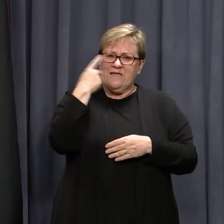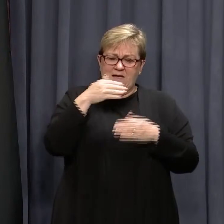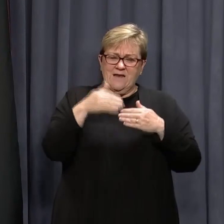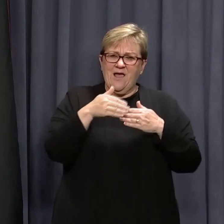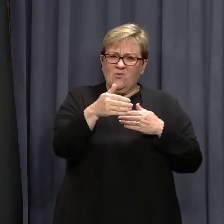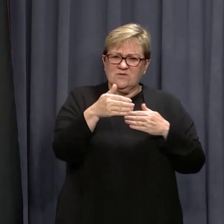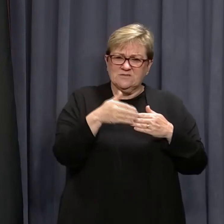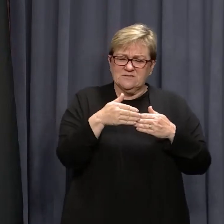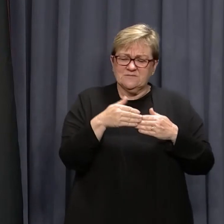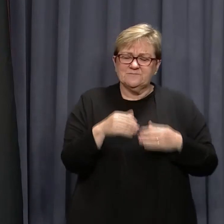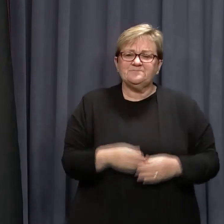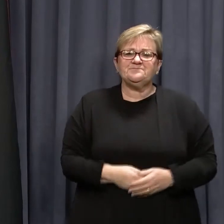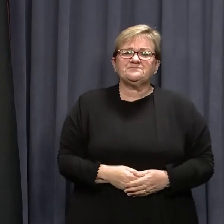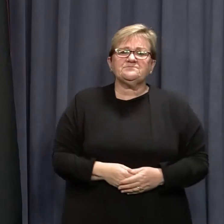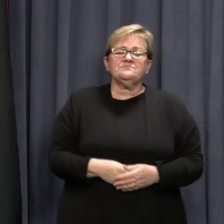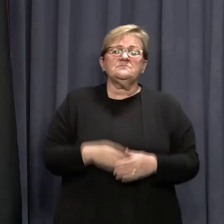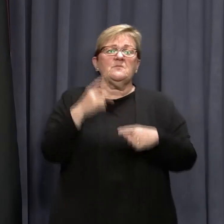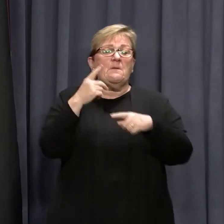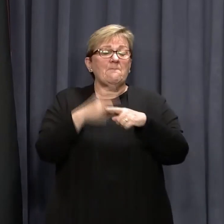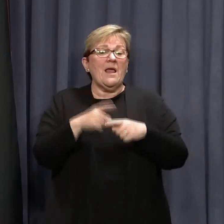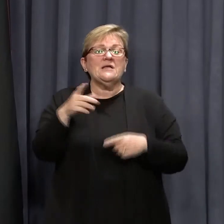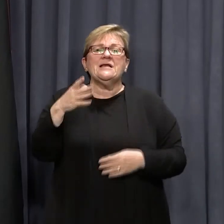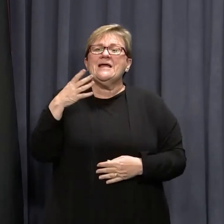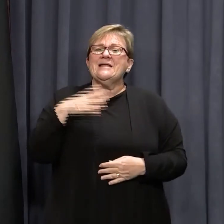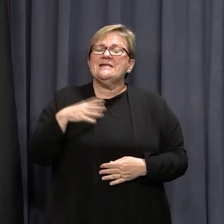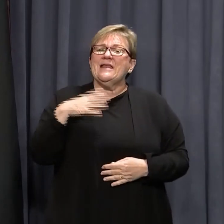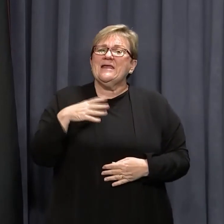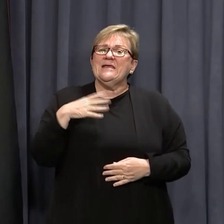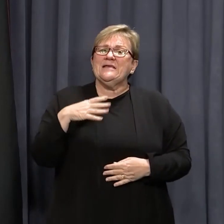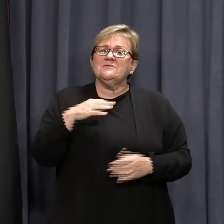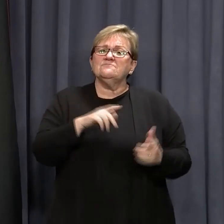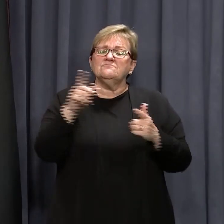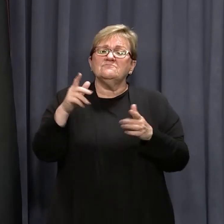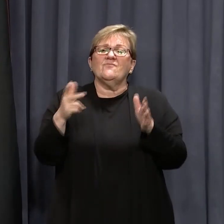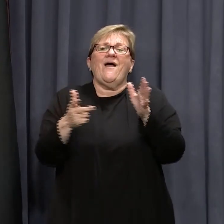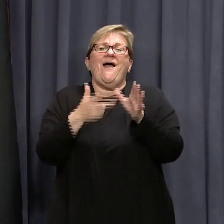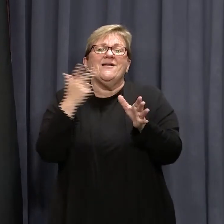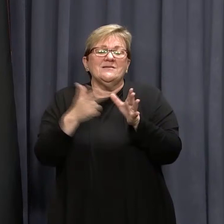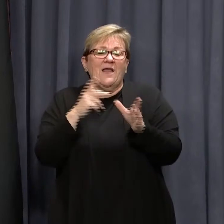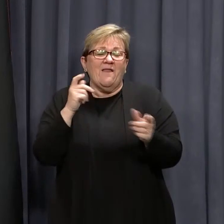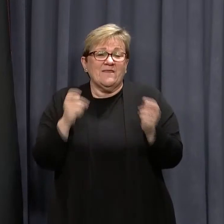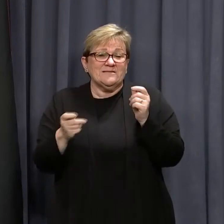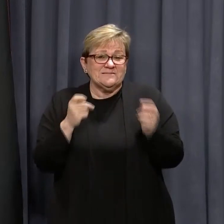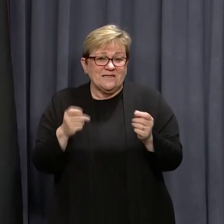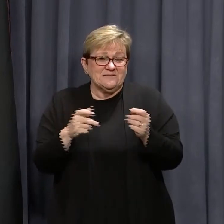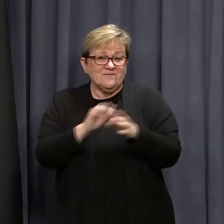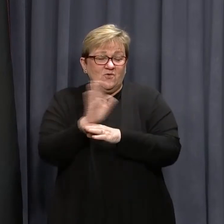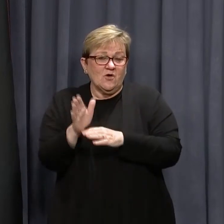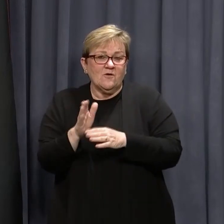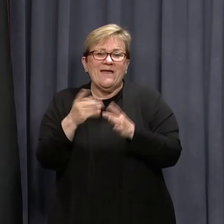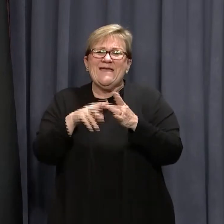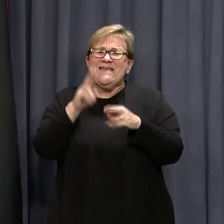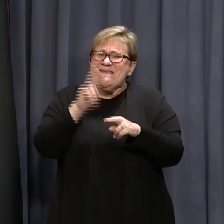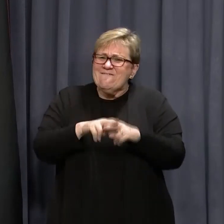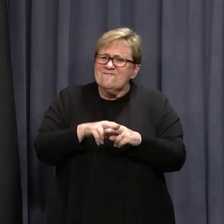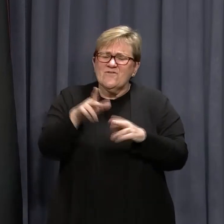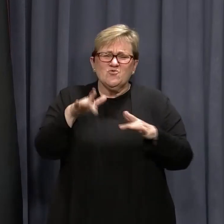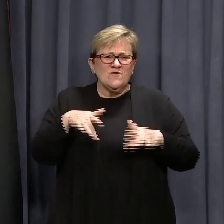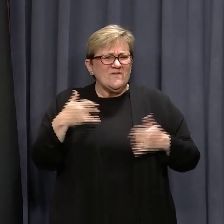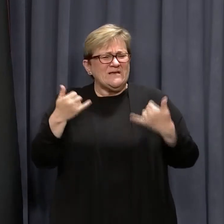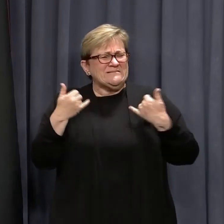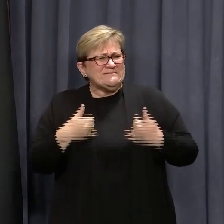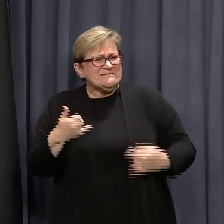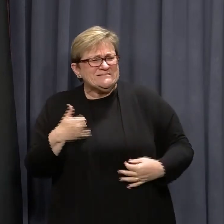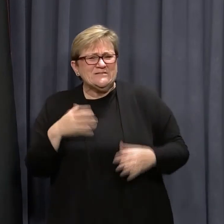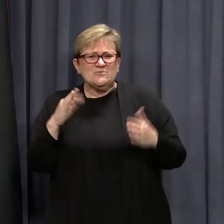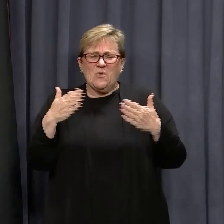hours. They will need to present for a further COVID-19 test if any symptoms